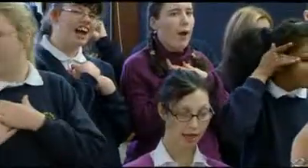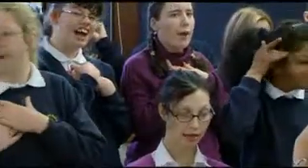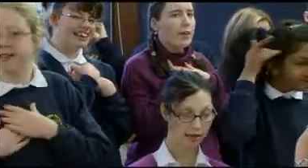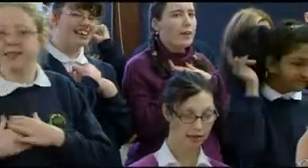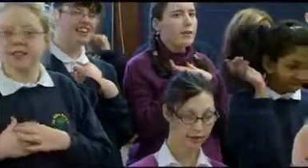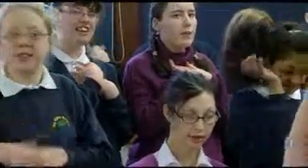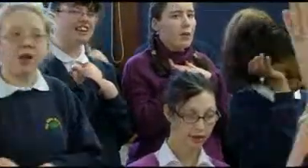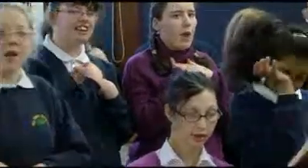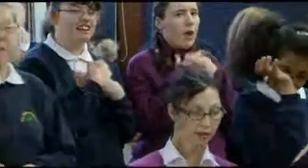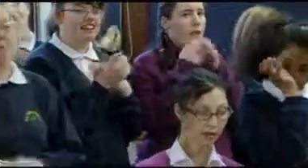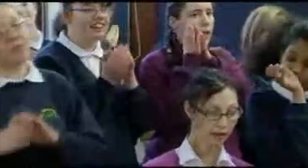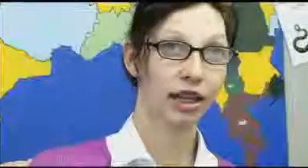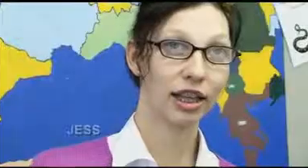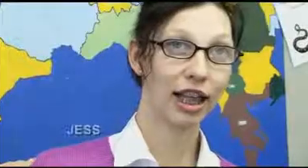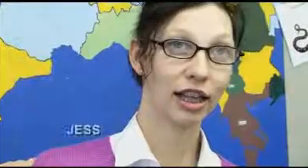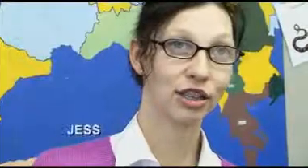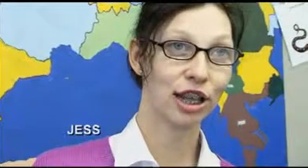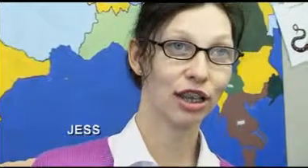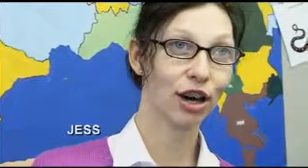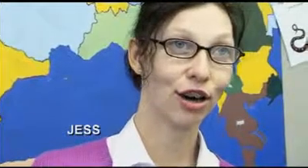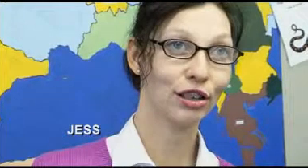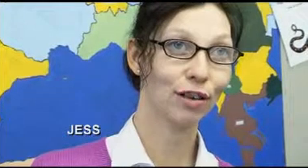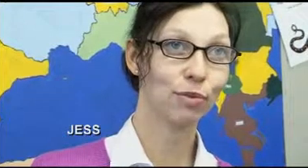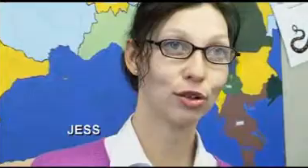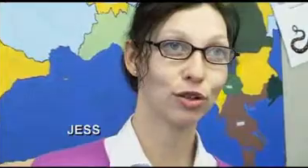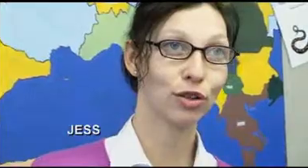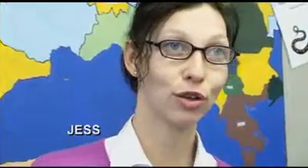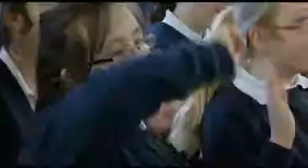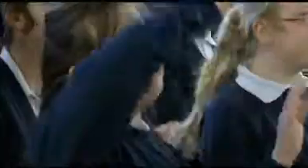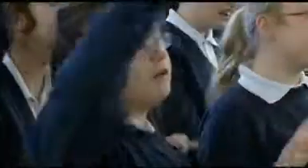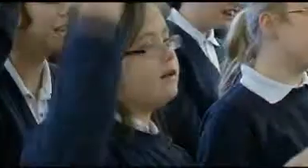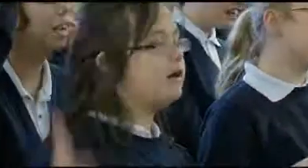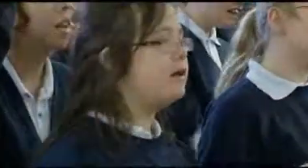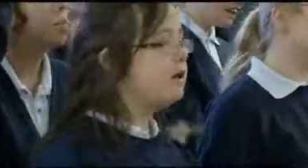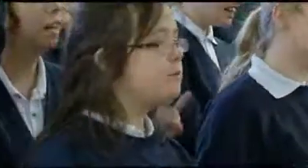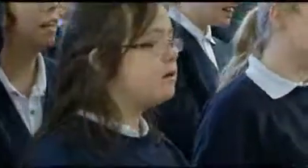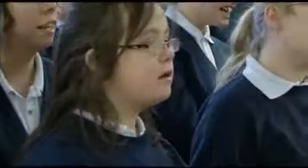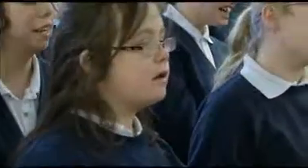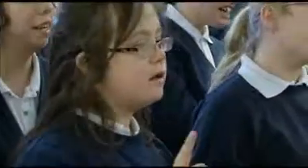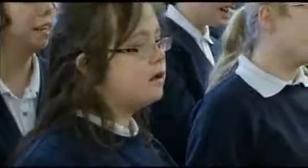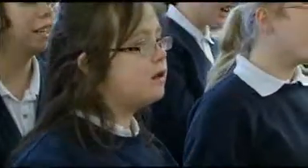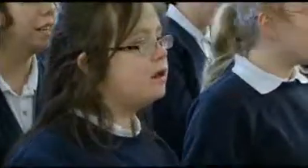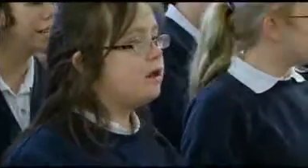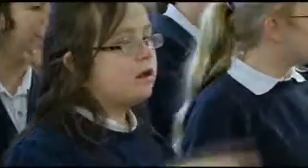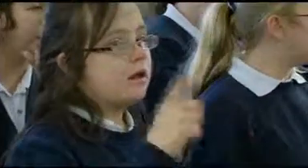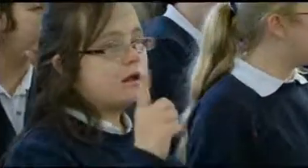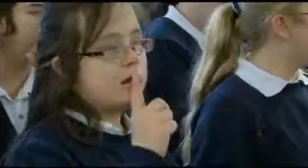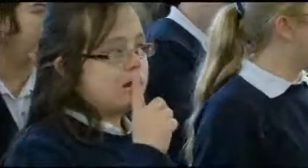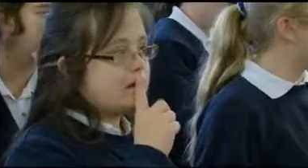Jane's a really good choir teacher. You like sing your heart out because you want to have confidence, like to